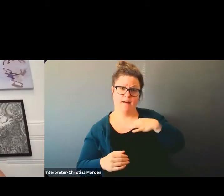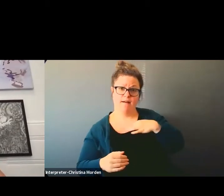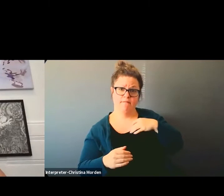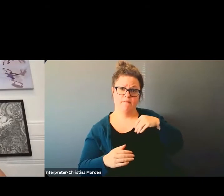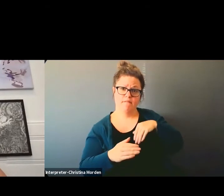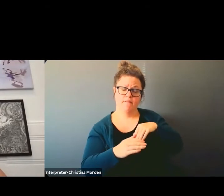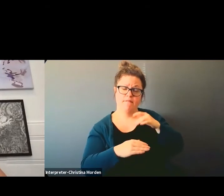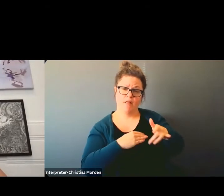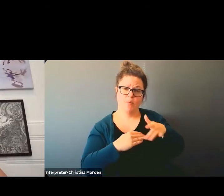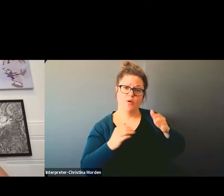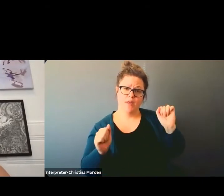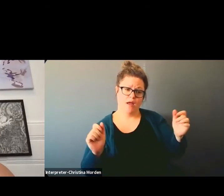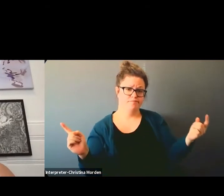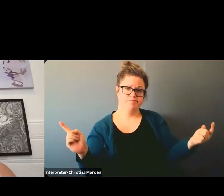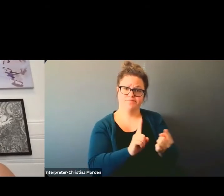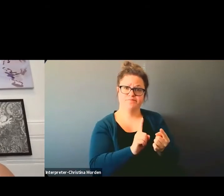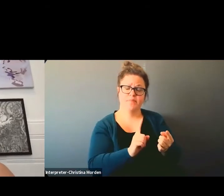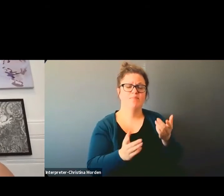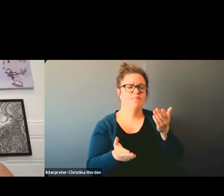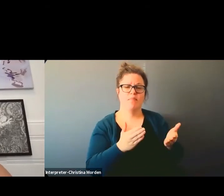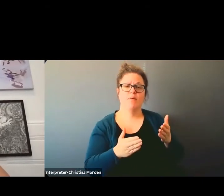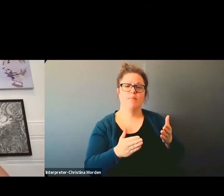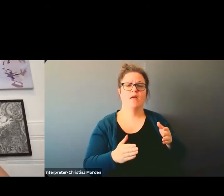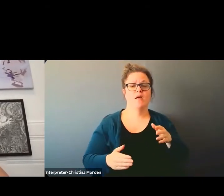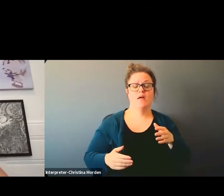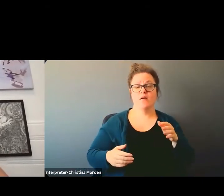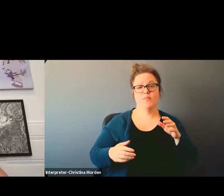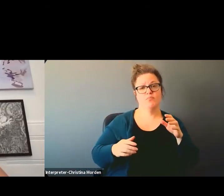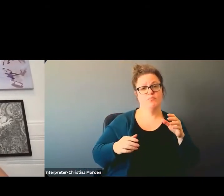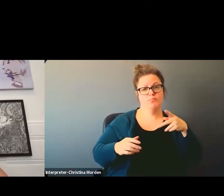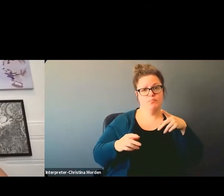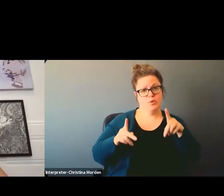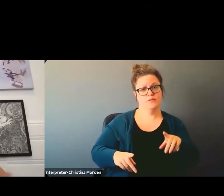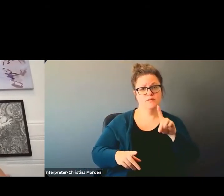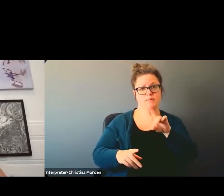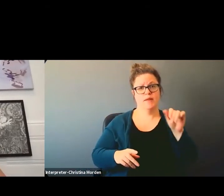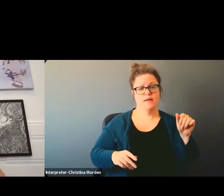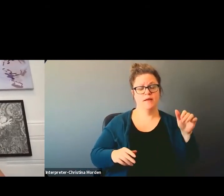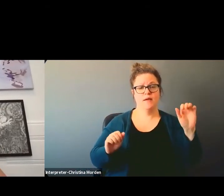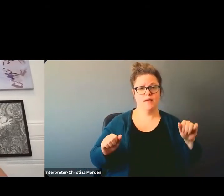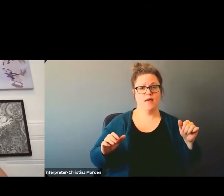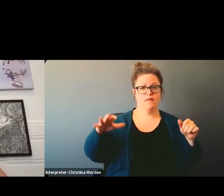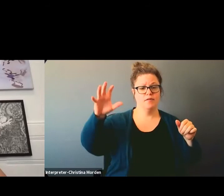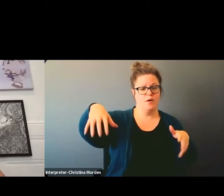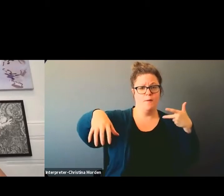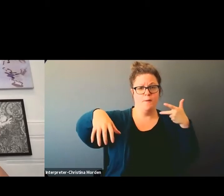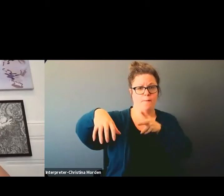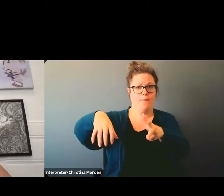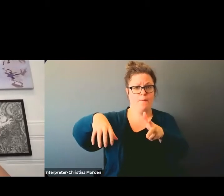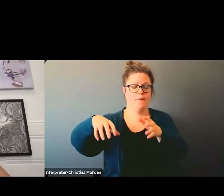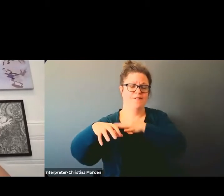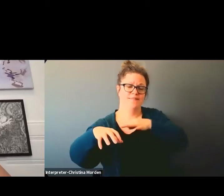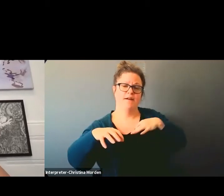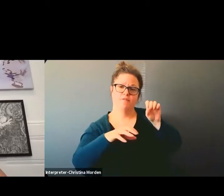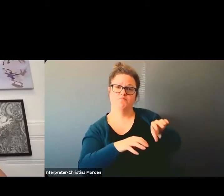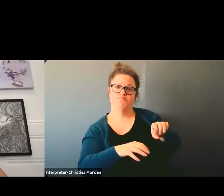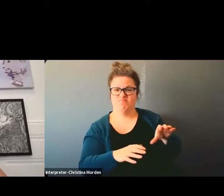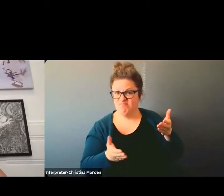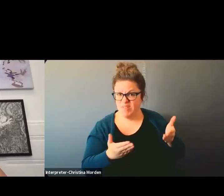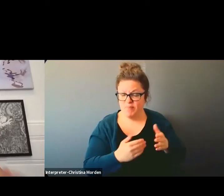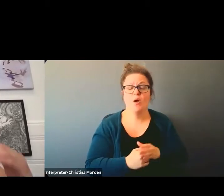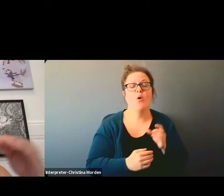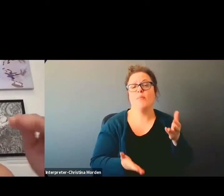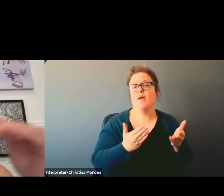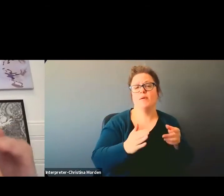pickup and all those things? Now, of course, some people might want to update their space. So if you're looking to find